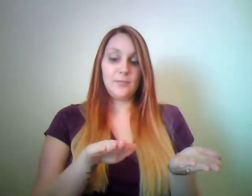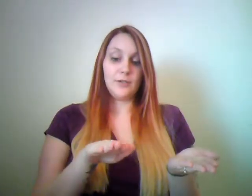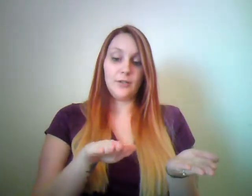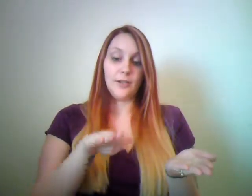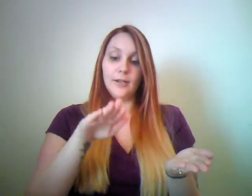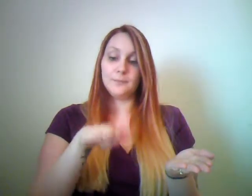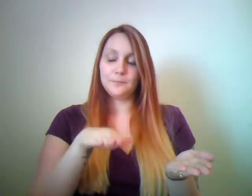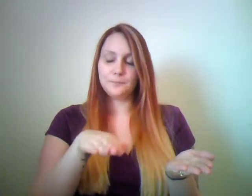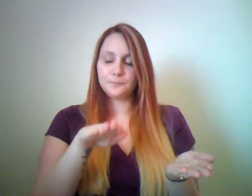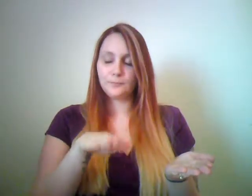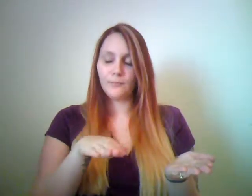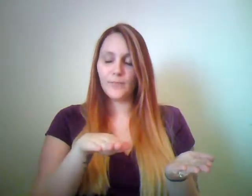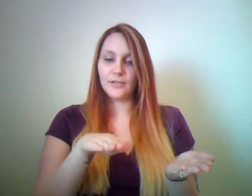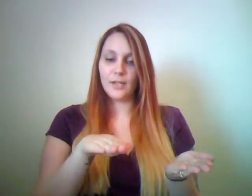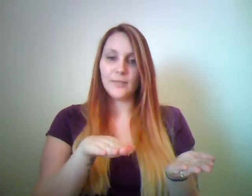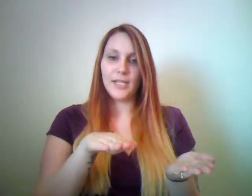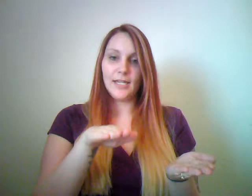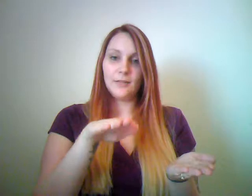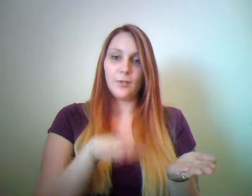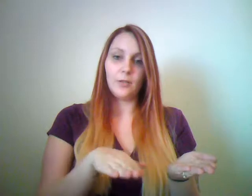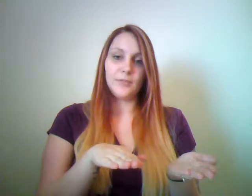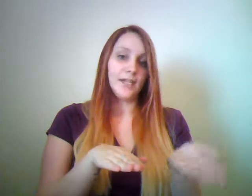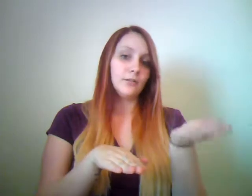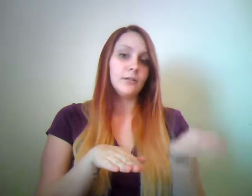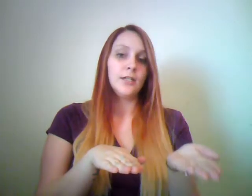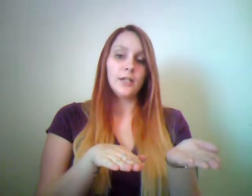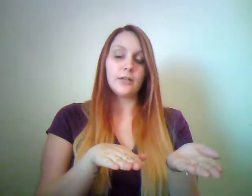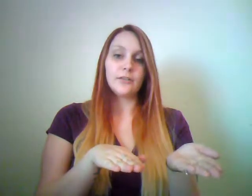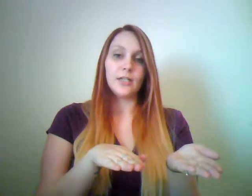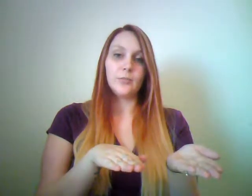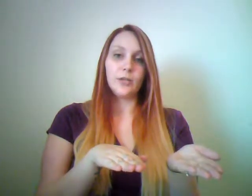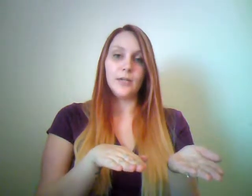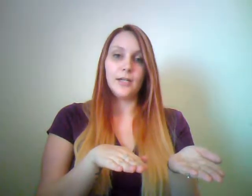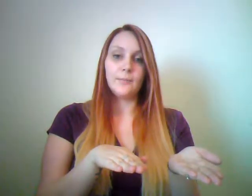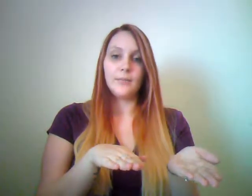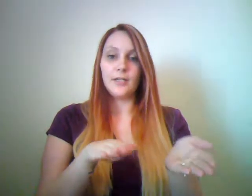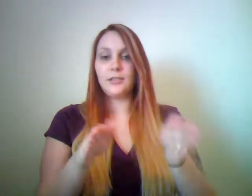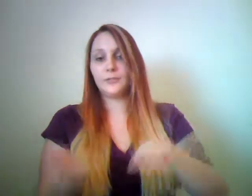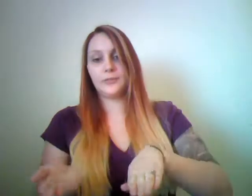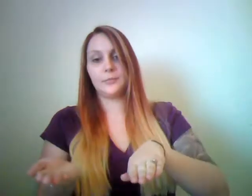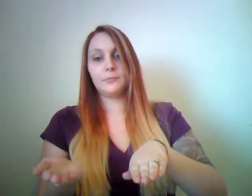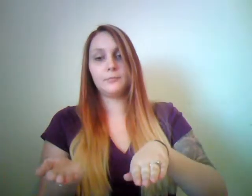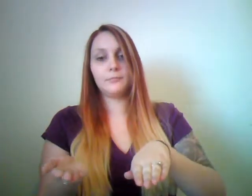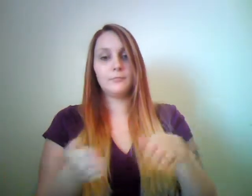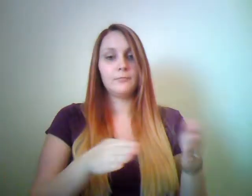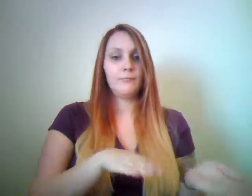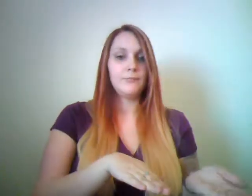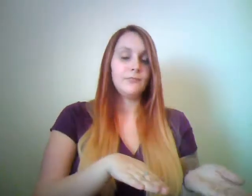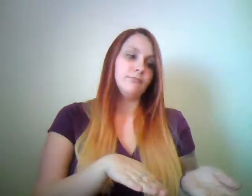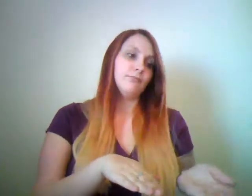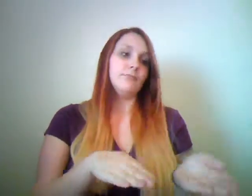your dominant hand, palm down, other hand, palm up, and you flip them.